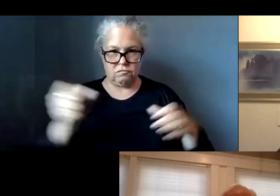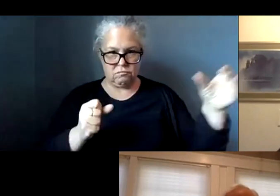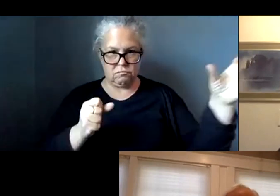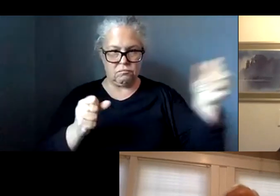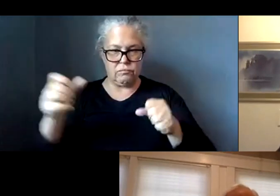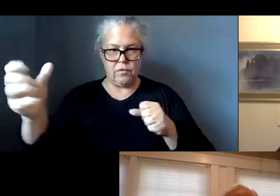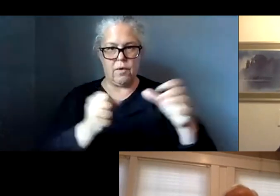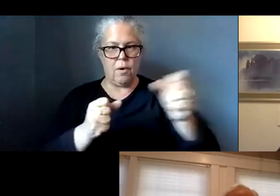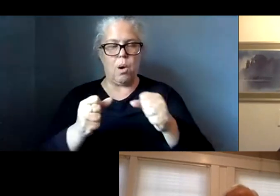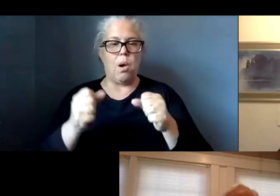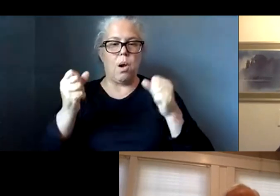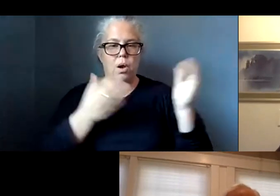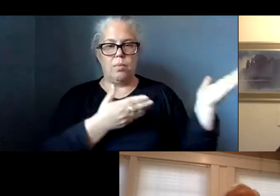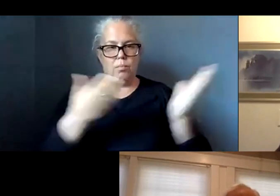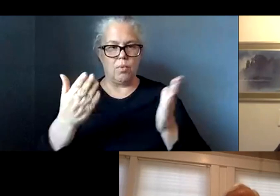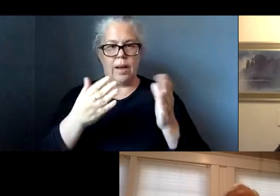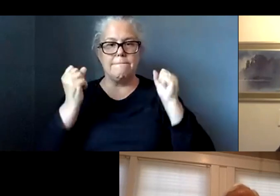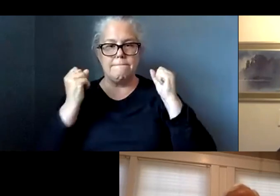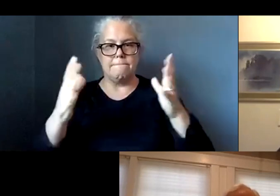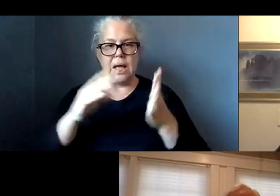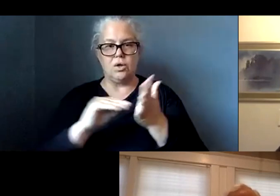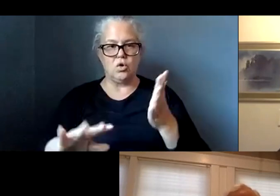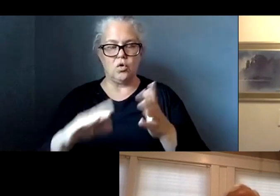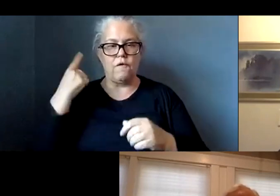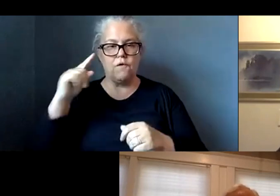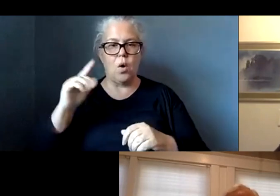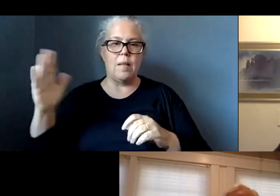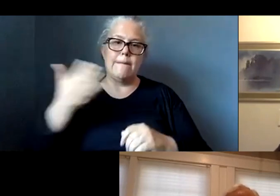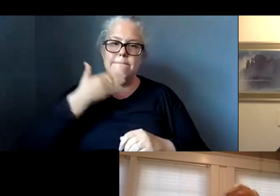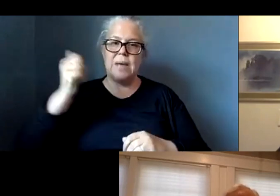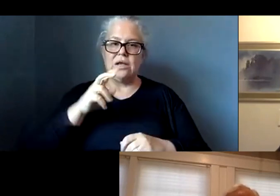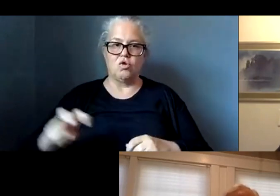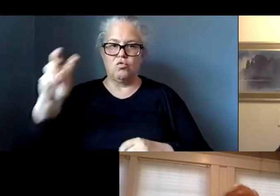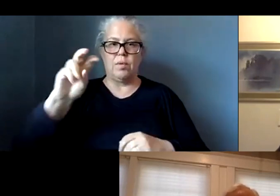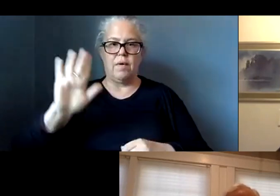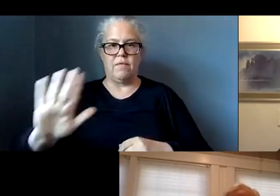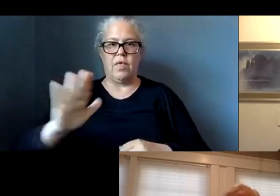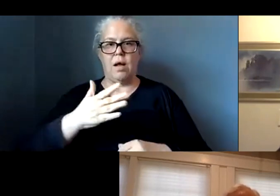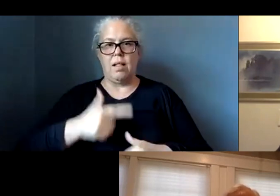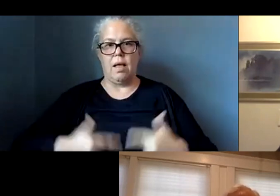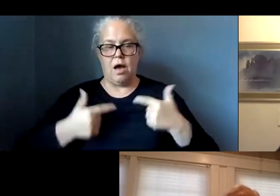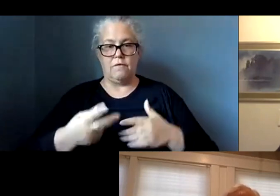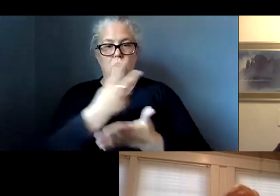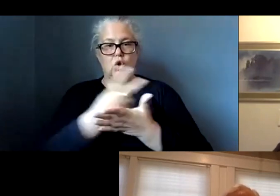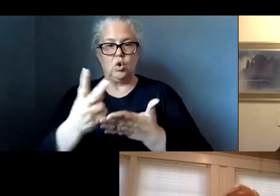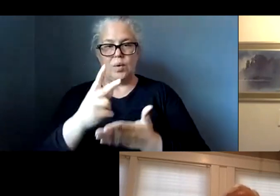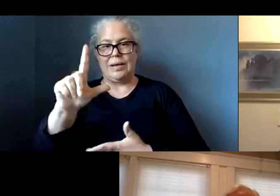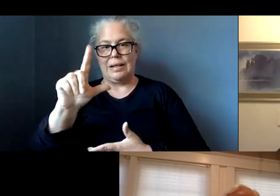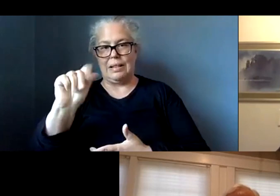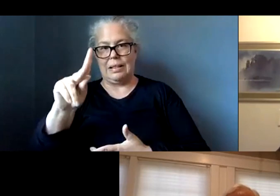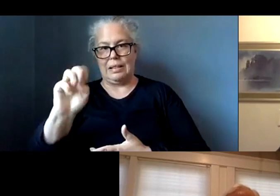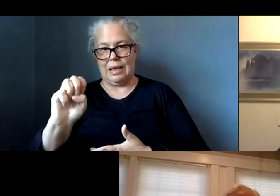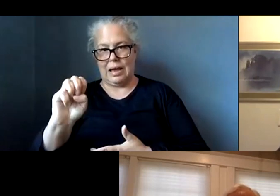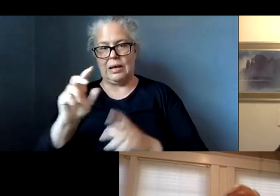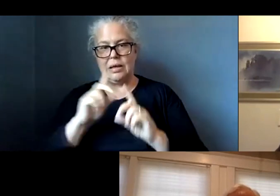Washington College students on the most extraordinary trip of their young lives. 2 weeks in North Yorkshire, the Lake District in England,